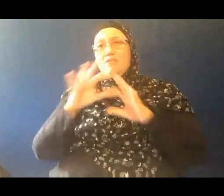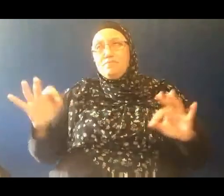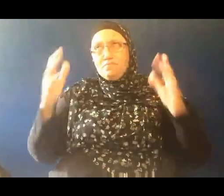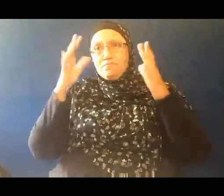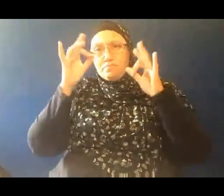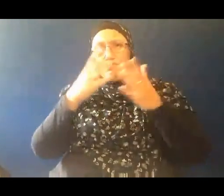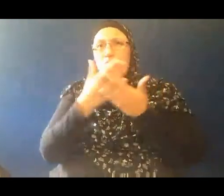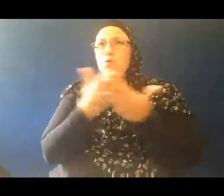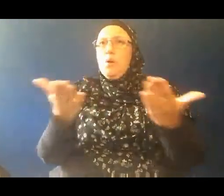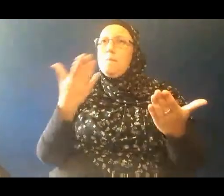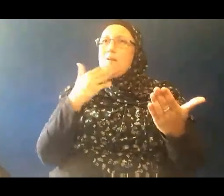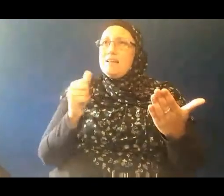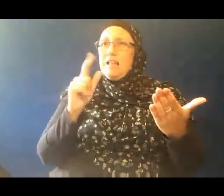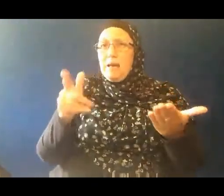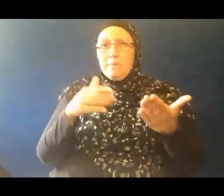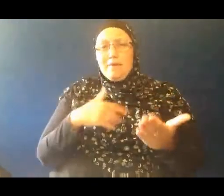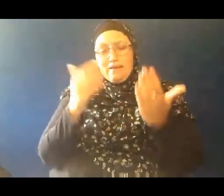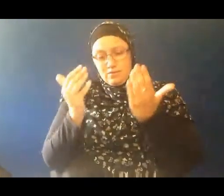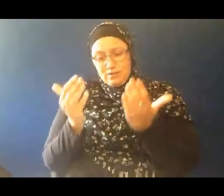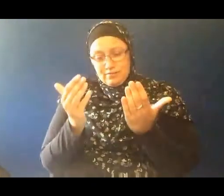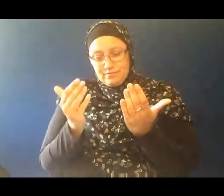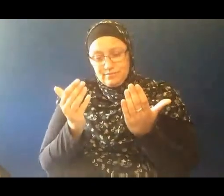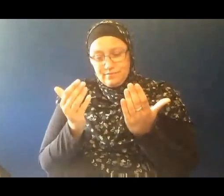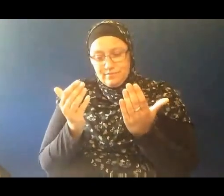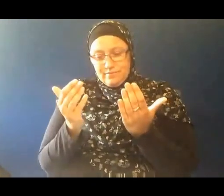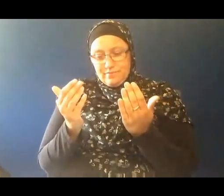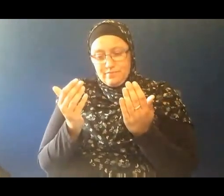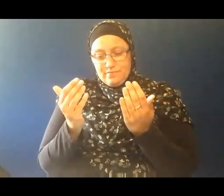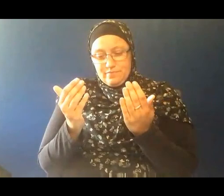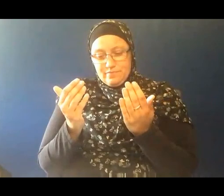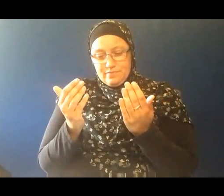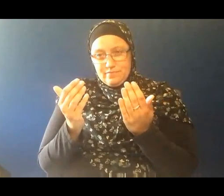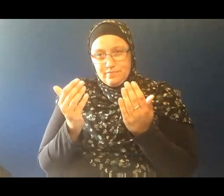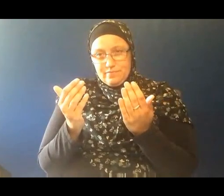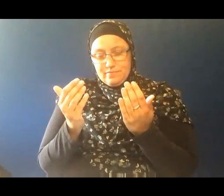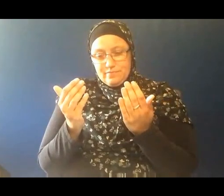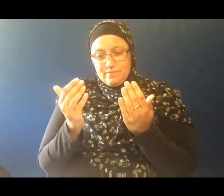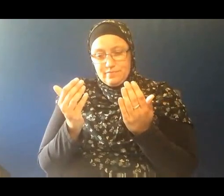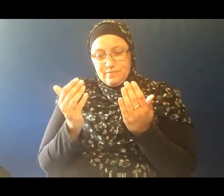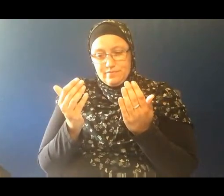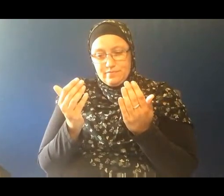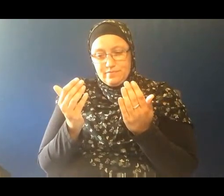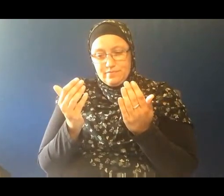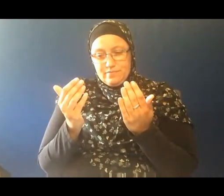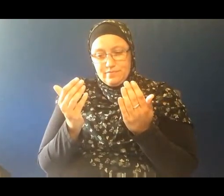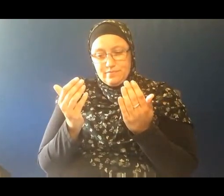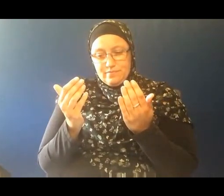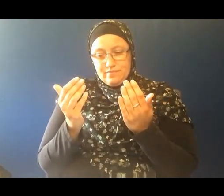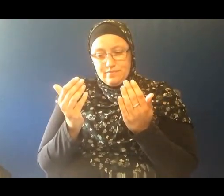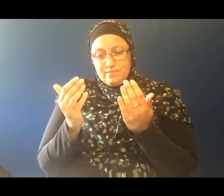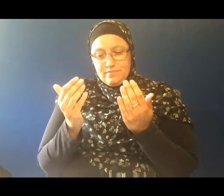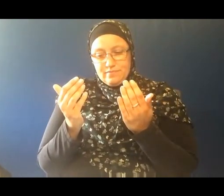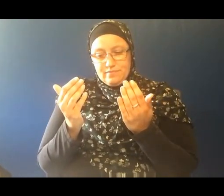with dua al-faraj, inshallah. Allahumma salli ala Muhammadin wa ala Muhammad. Allahumma kun li waliyyik al-hujjat